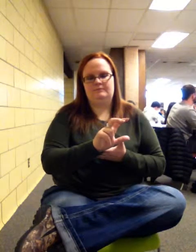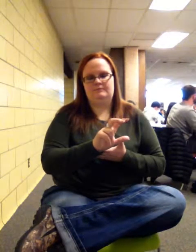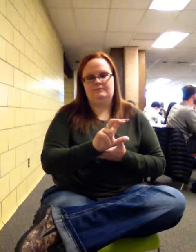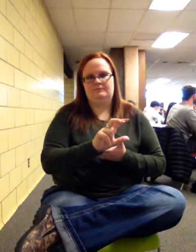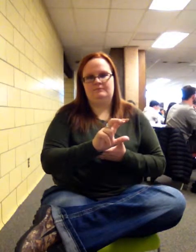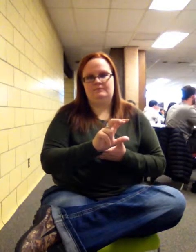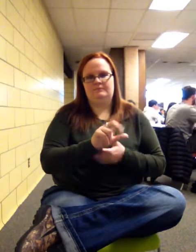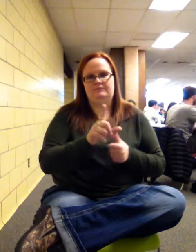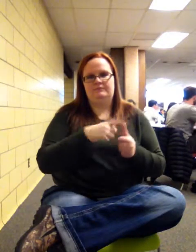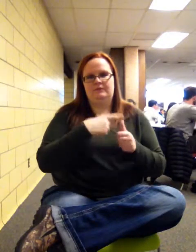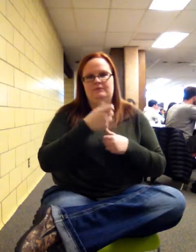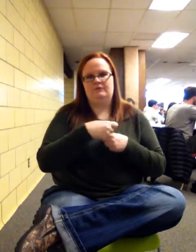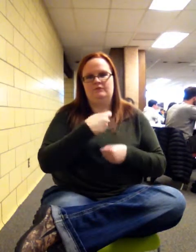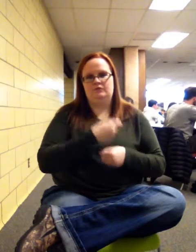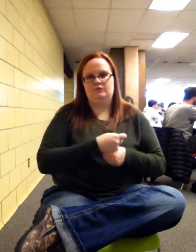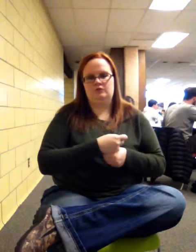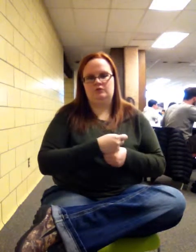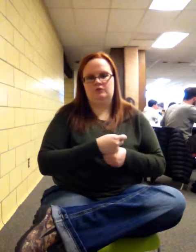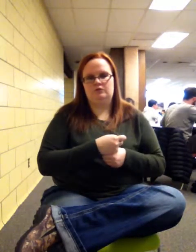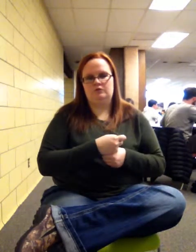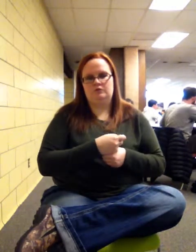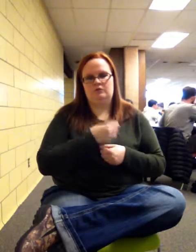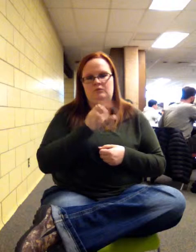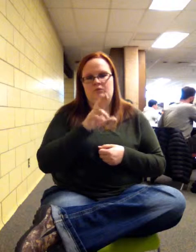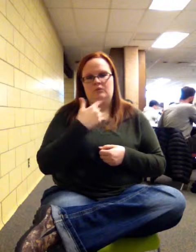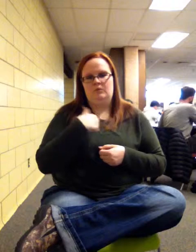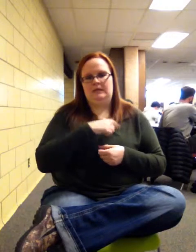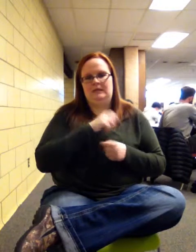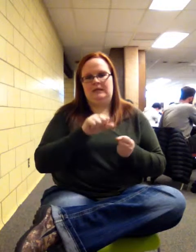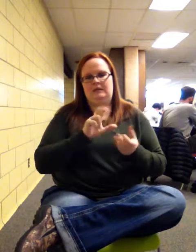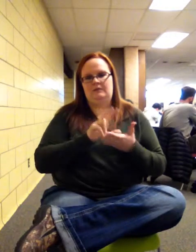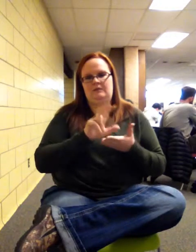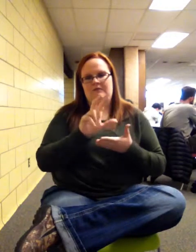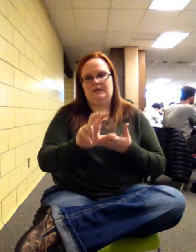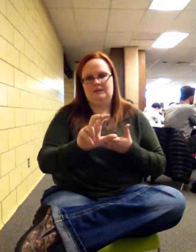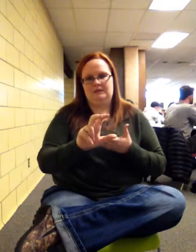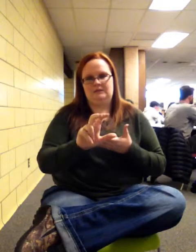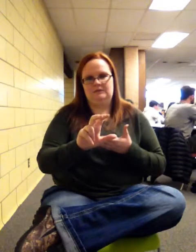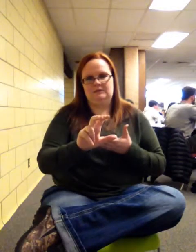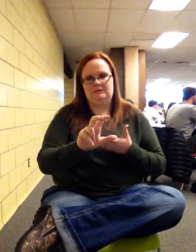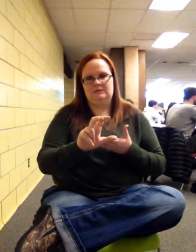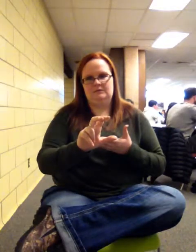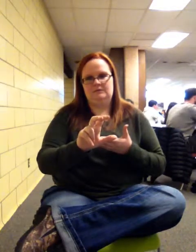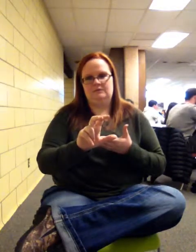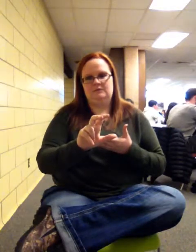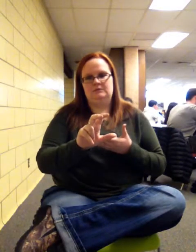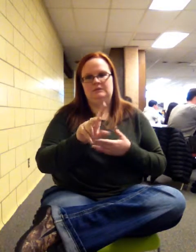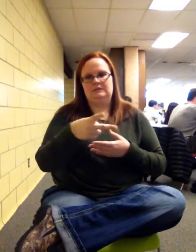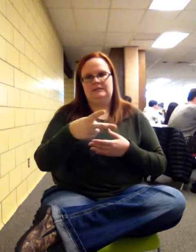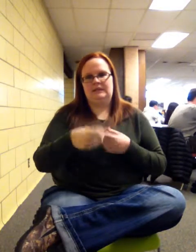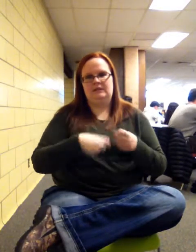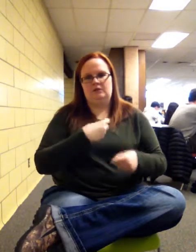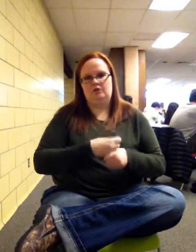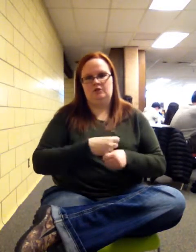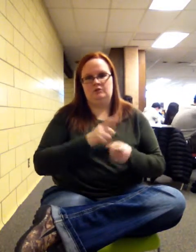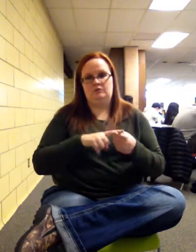the first year. Or we could invest, then we'd have to reinvest for 1 year the second year in order to make it be